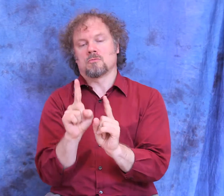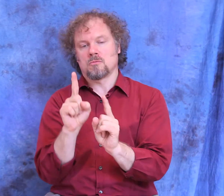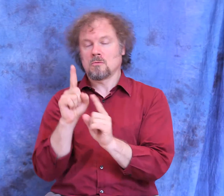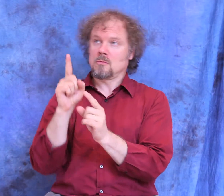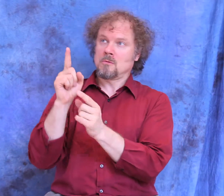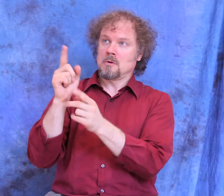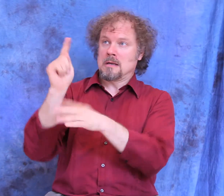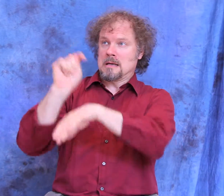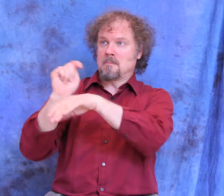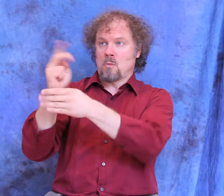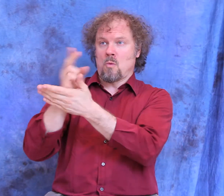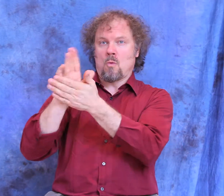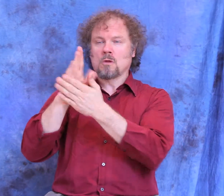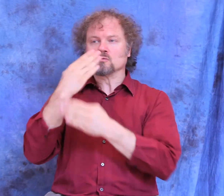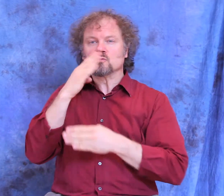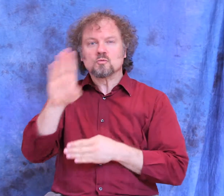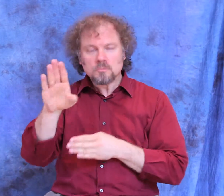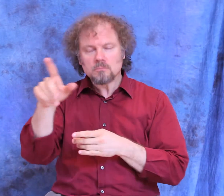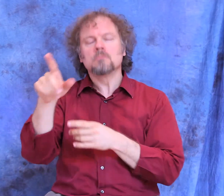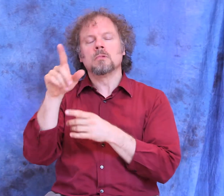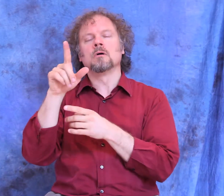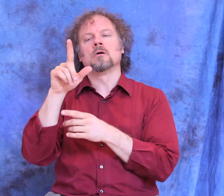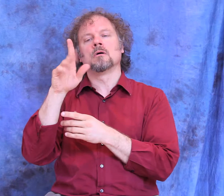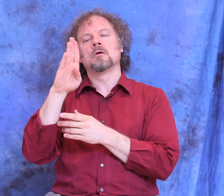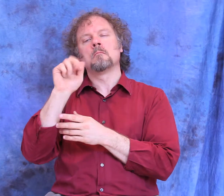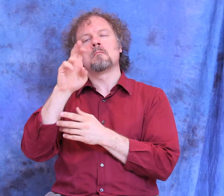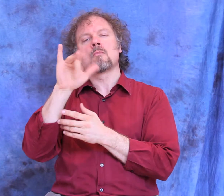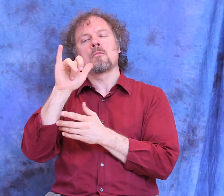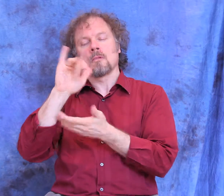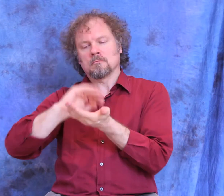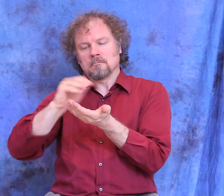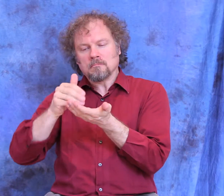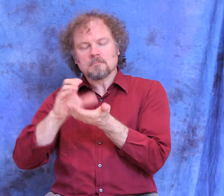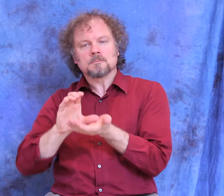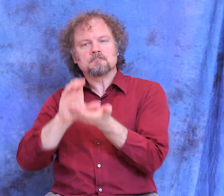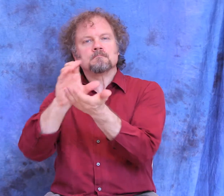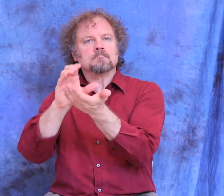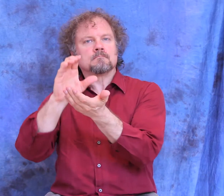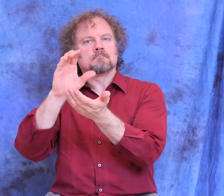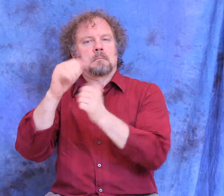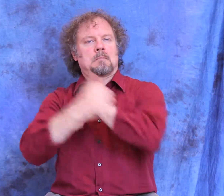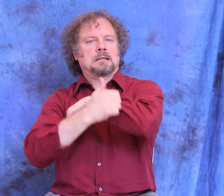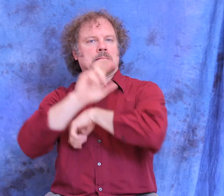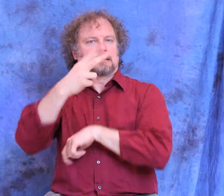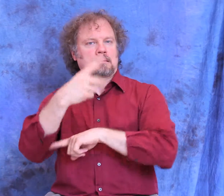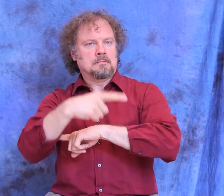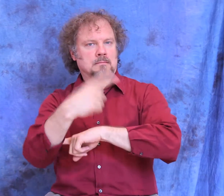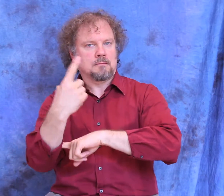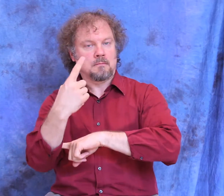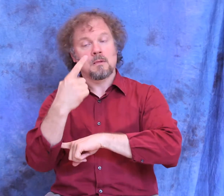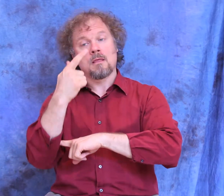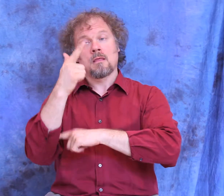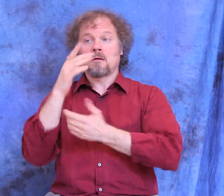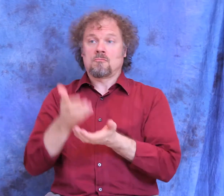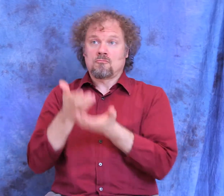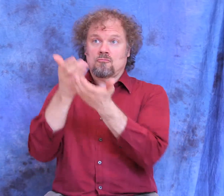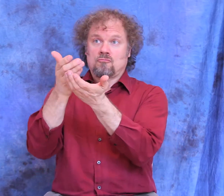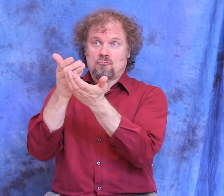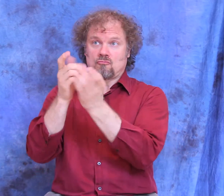stood in Jerusalem, an Omer of barley flour was offered on the second day of Pesach. This offering, brought on the second day of